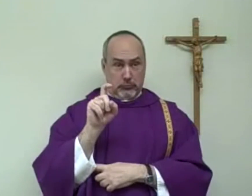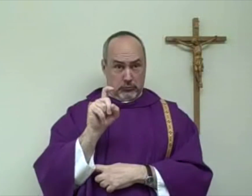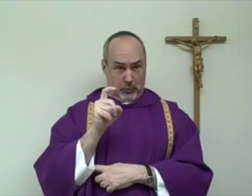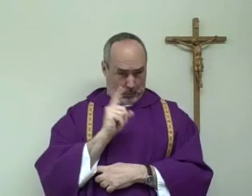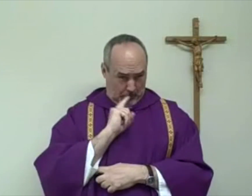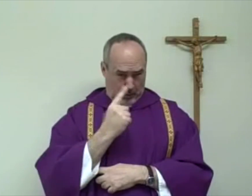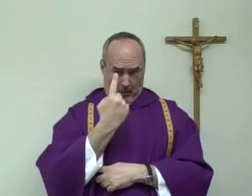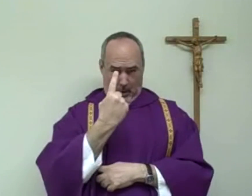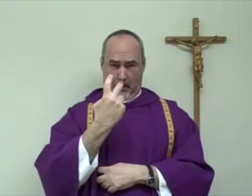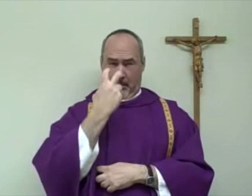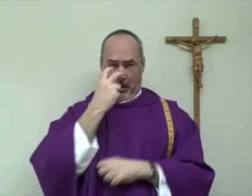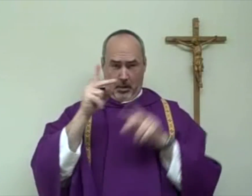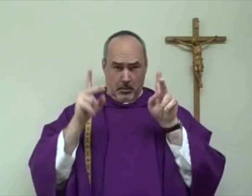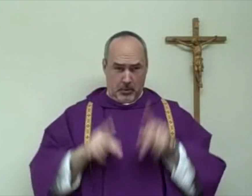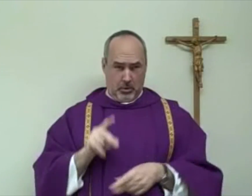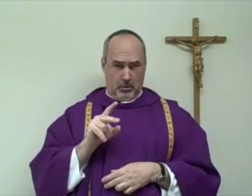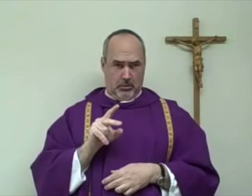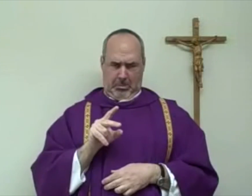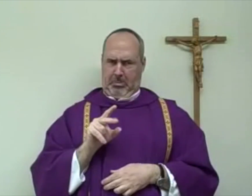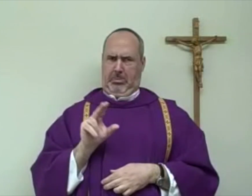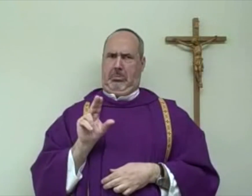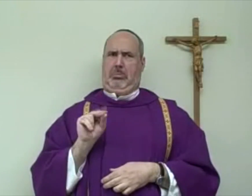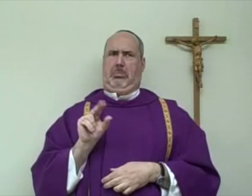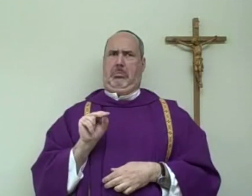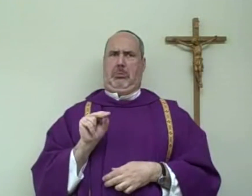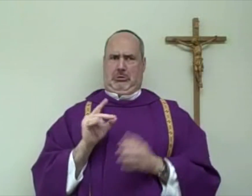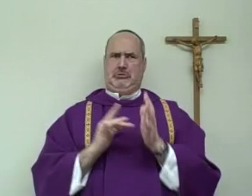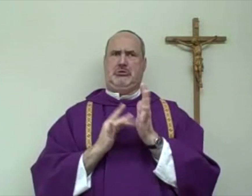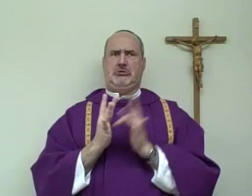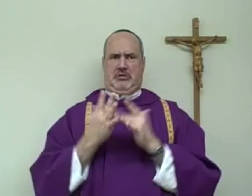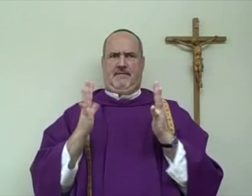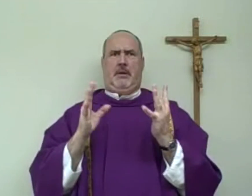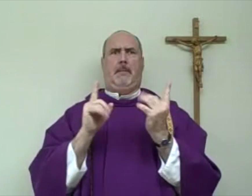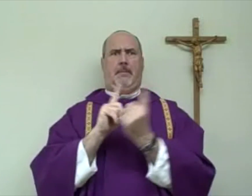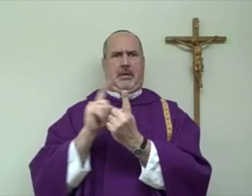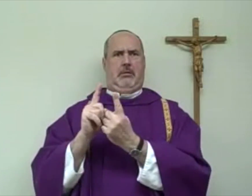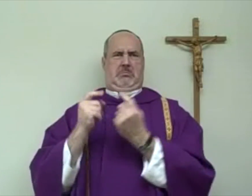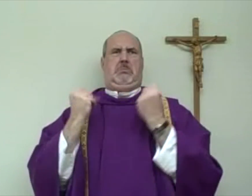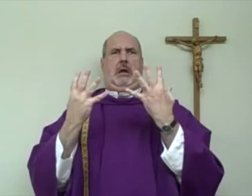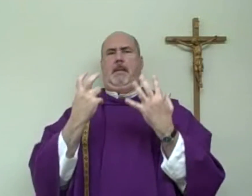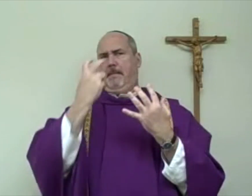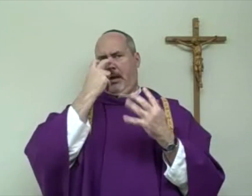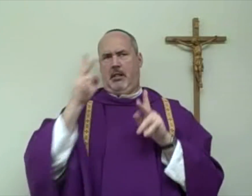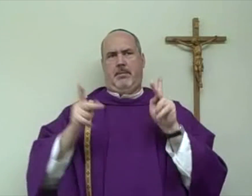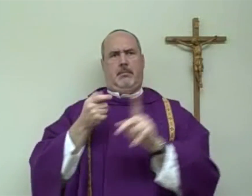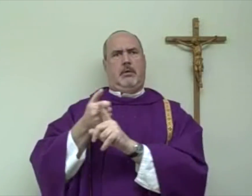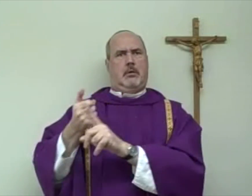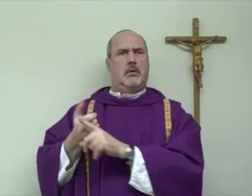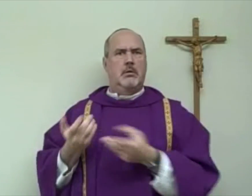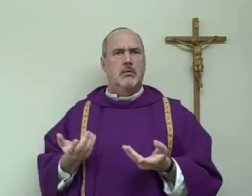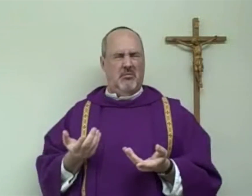really meet? In the gospel, it only speaks of one, but Jesus met many blind